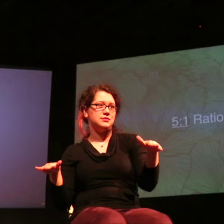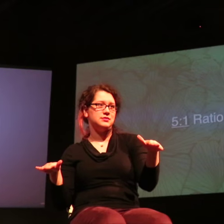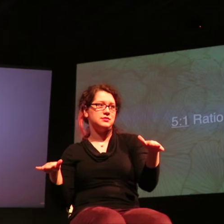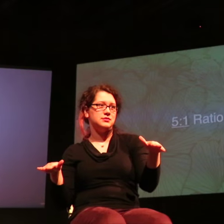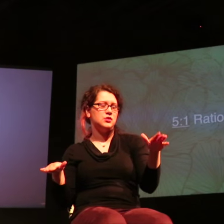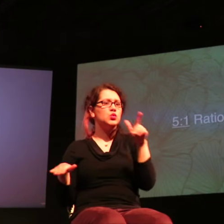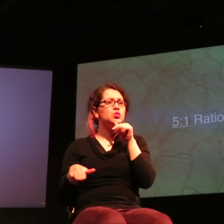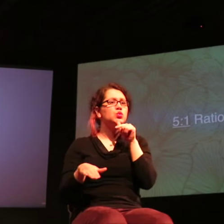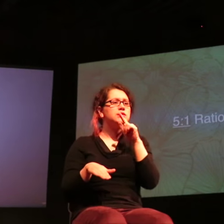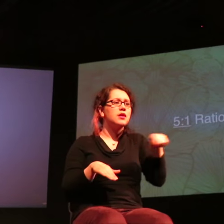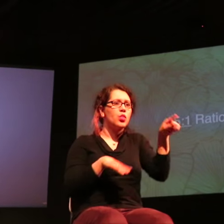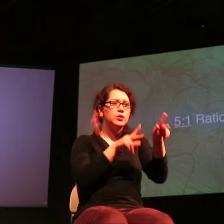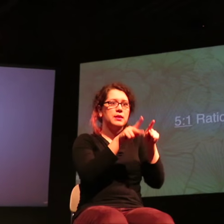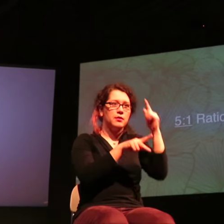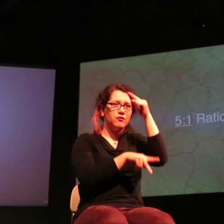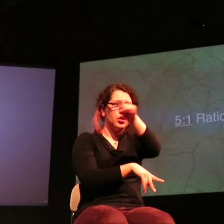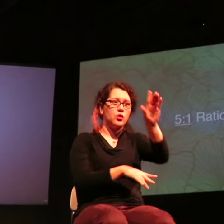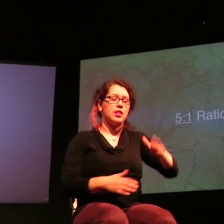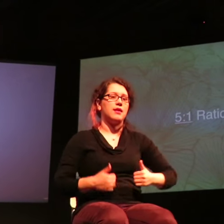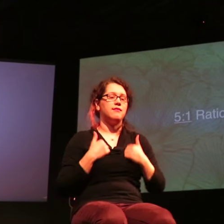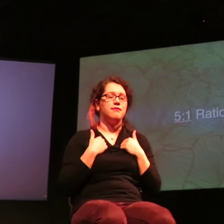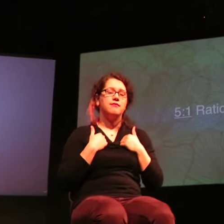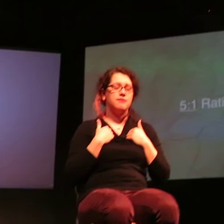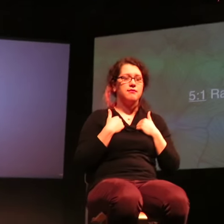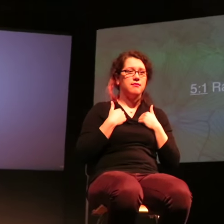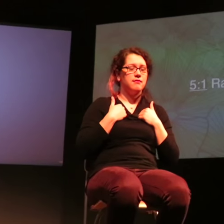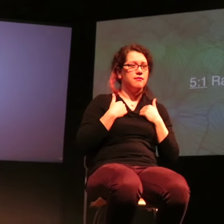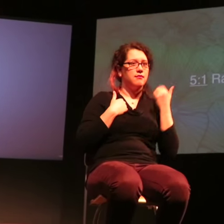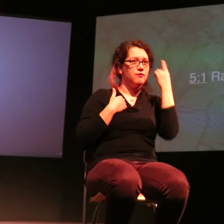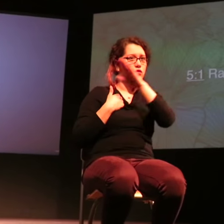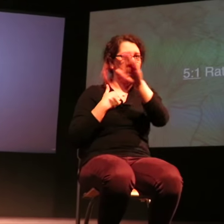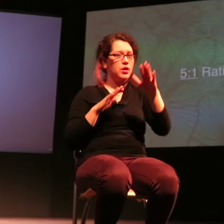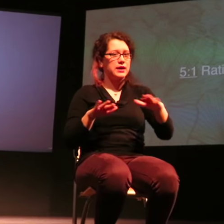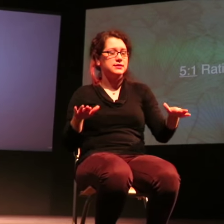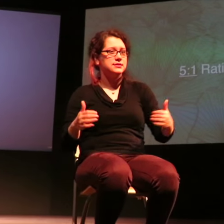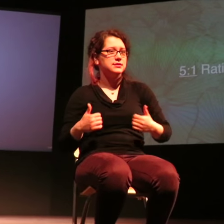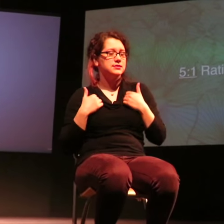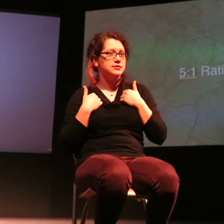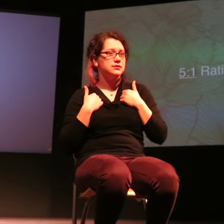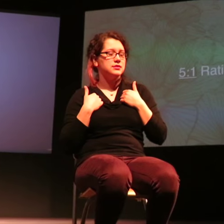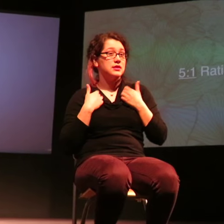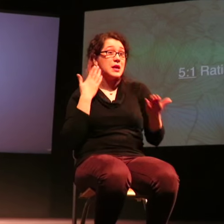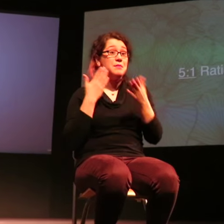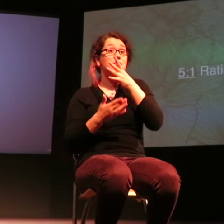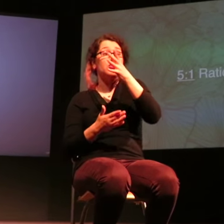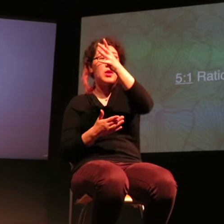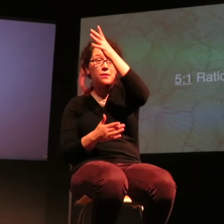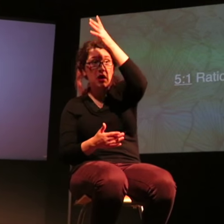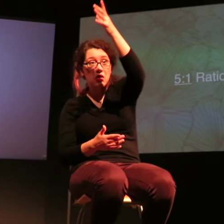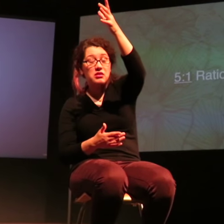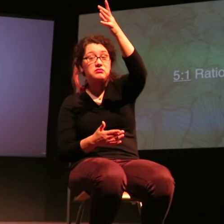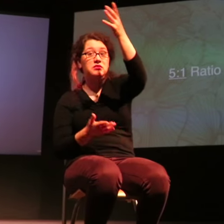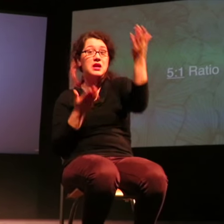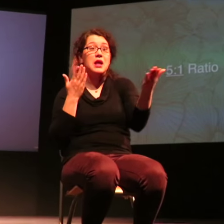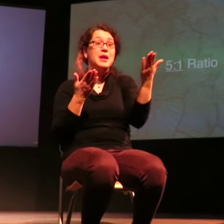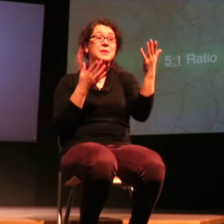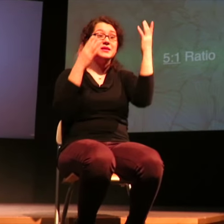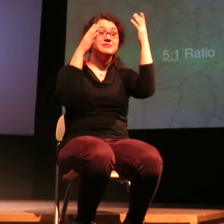means to follow Jesus through them and their influence. I wrote down a list. Maybe it's a grandparent, maybe it's a kid's